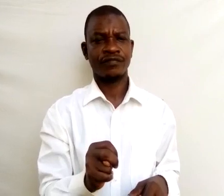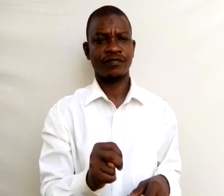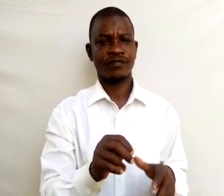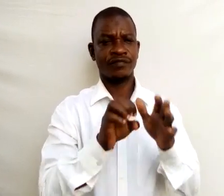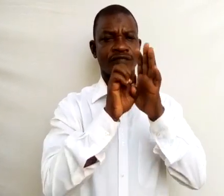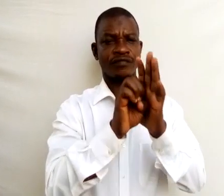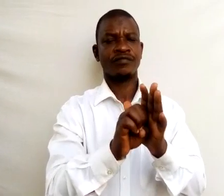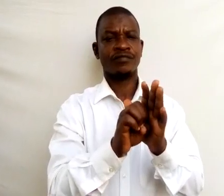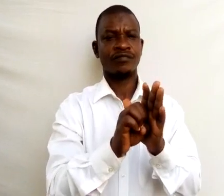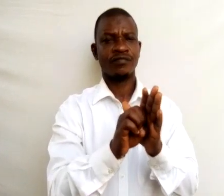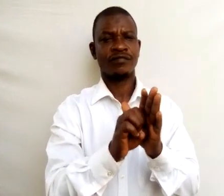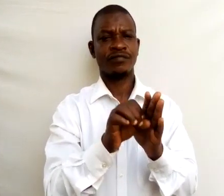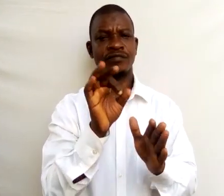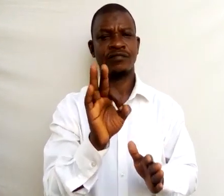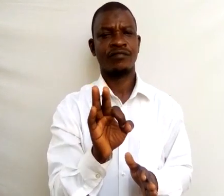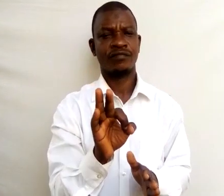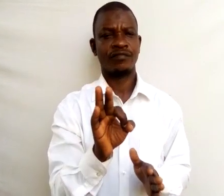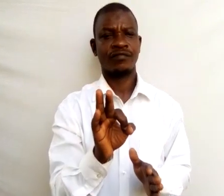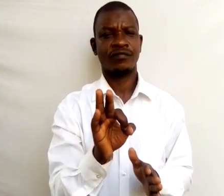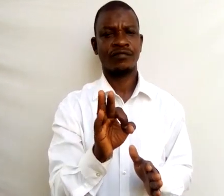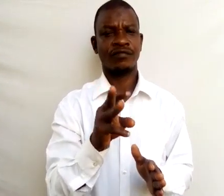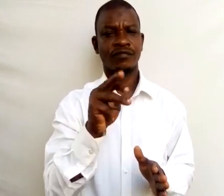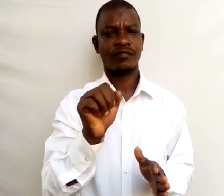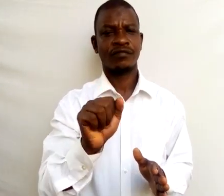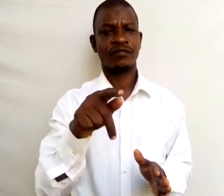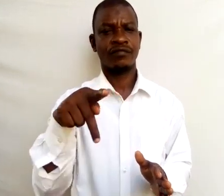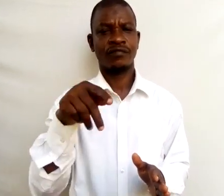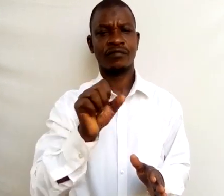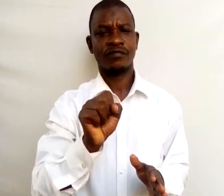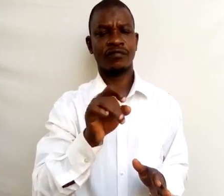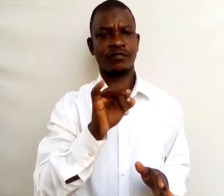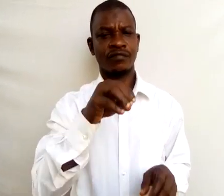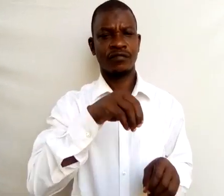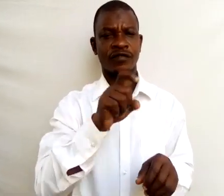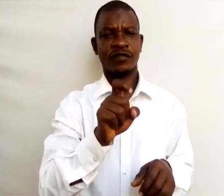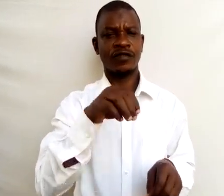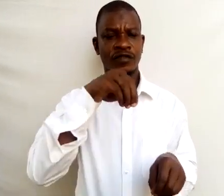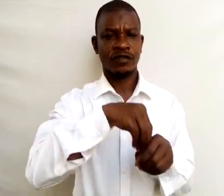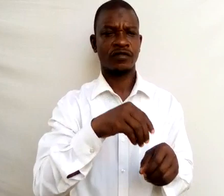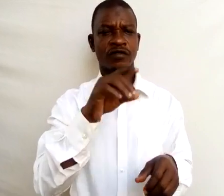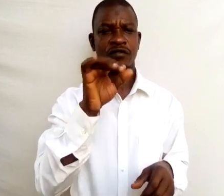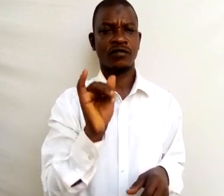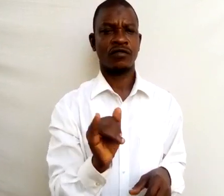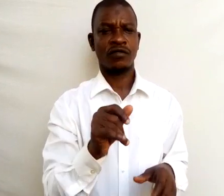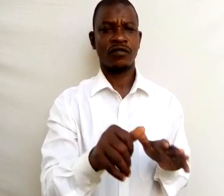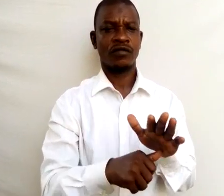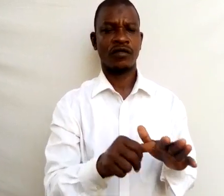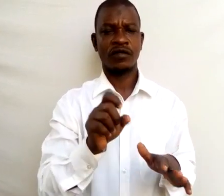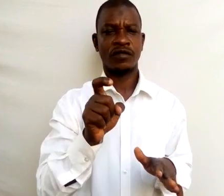Example, F maps X into Y. Under X we have the elements A, B,